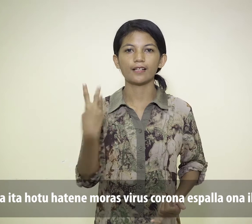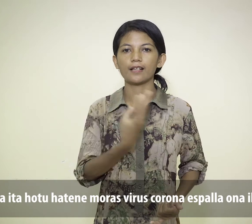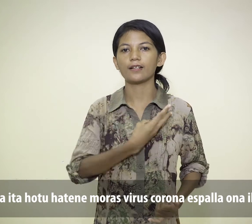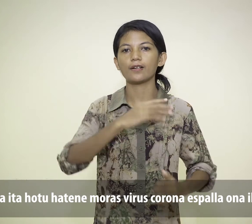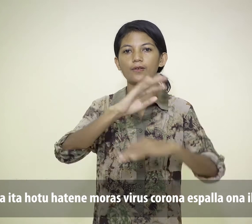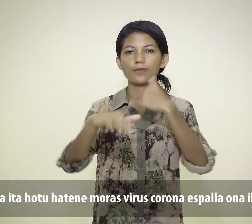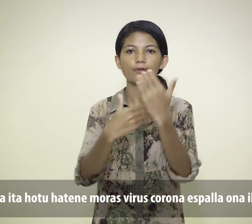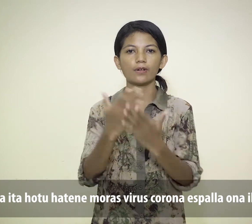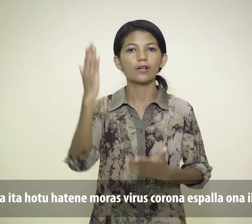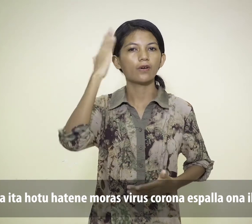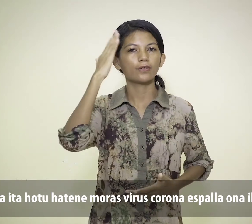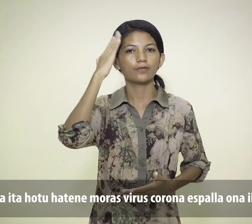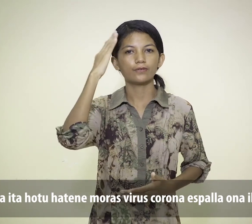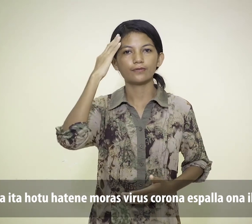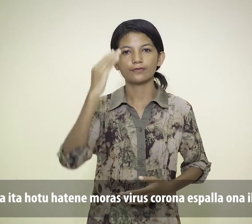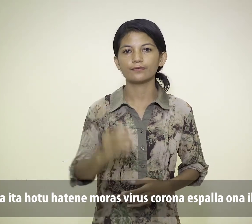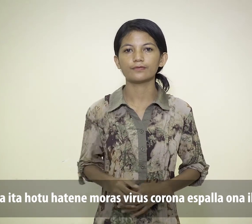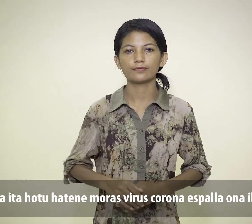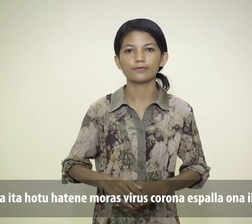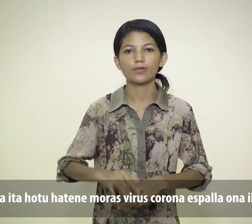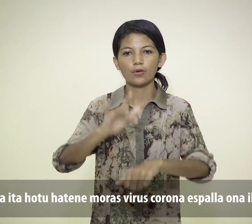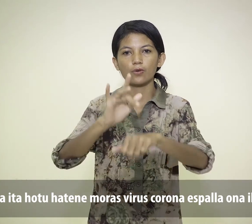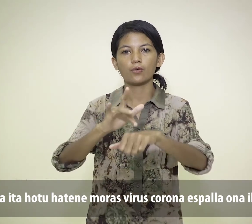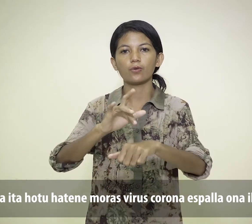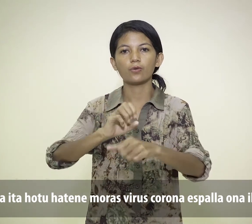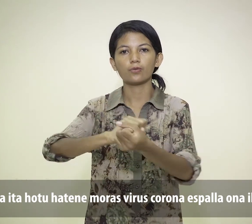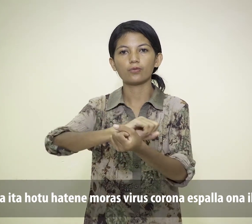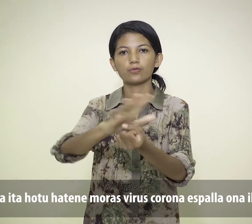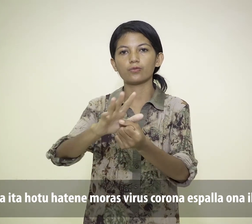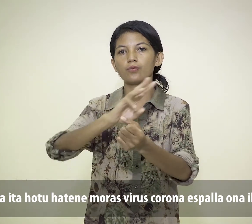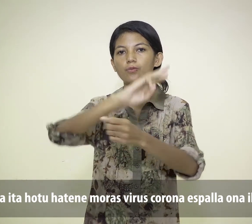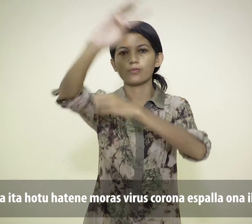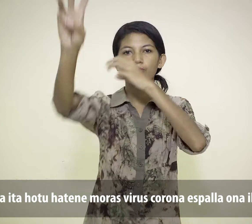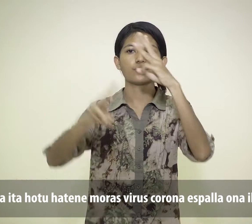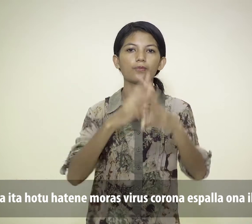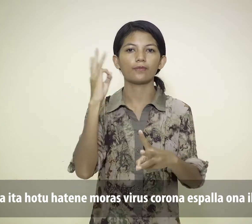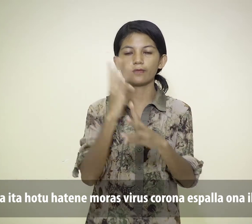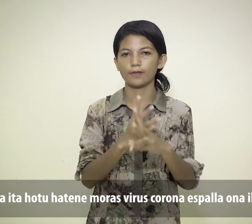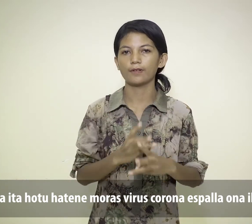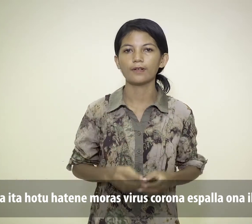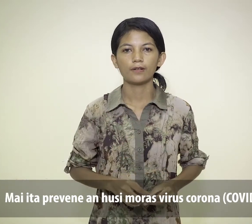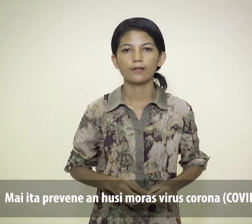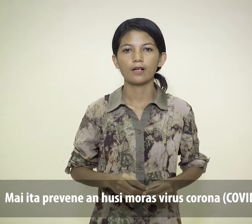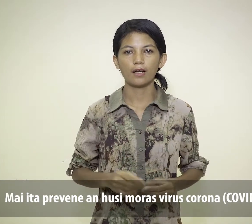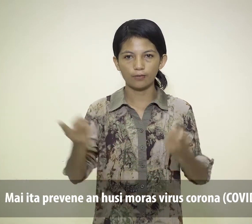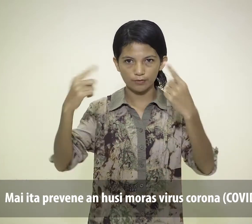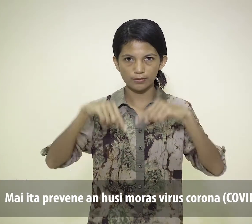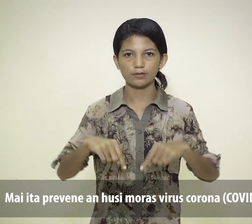Agora, Itahoto Hatene, moras vírus corona, espalha ona e a mundo. Mai ita prevene